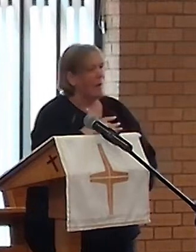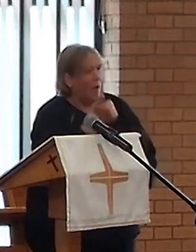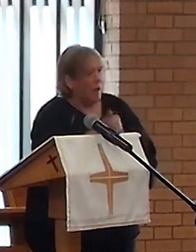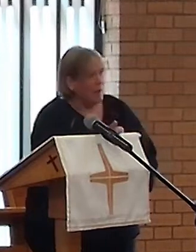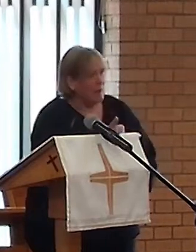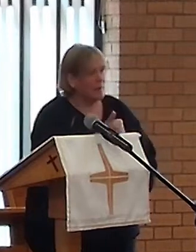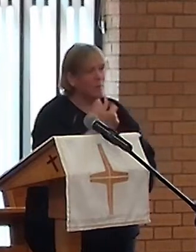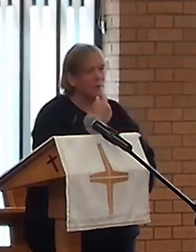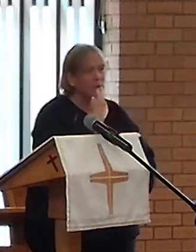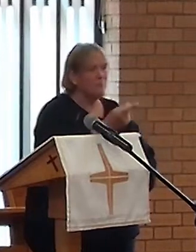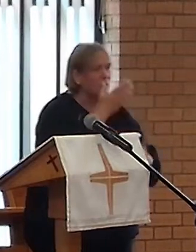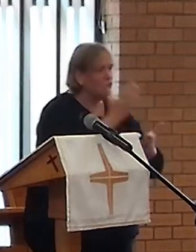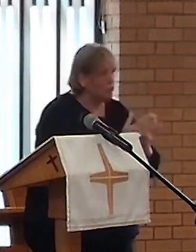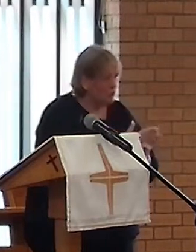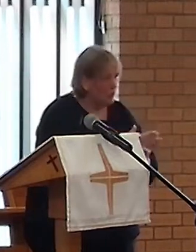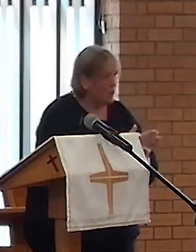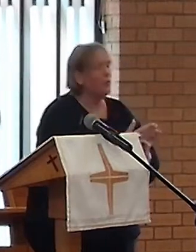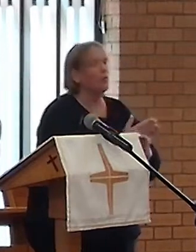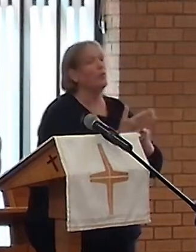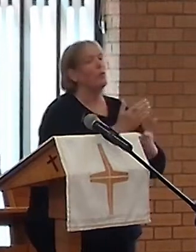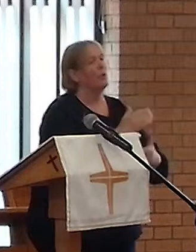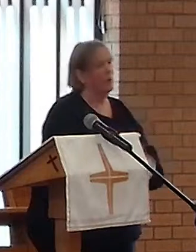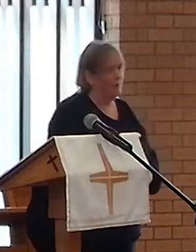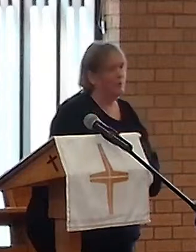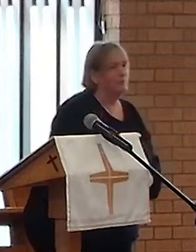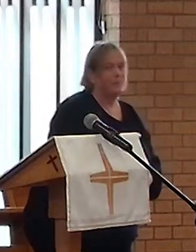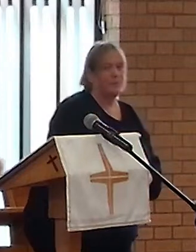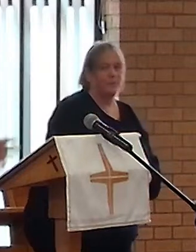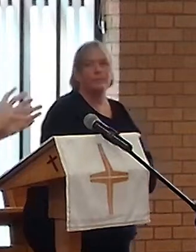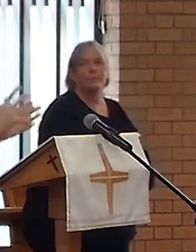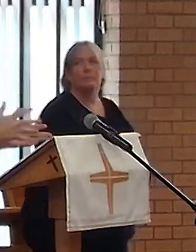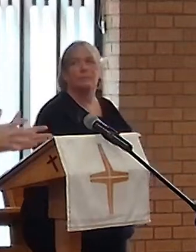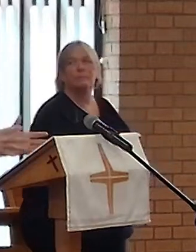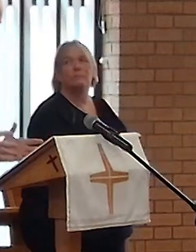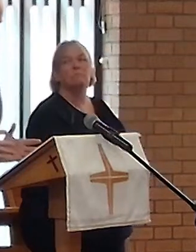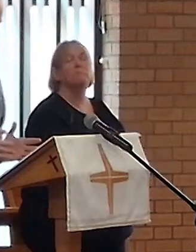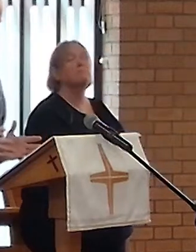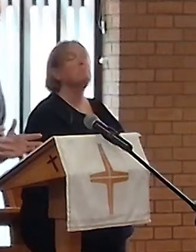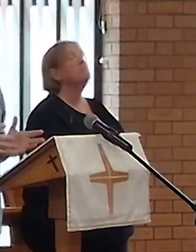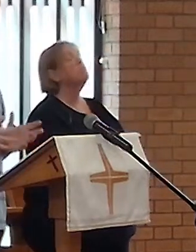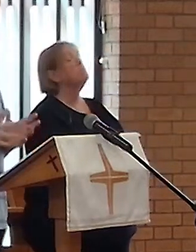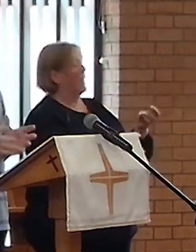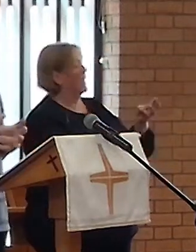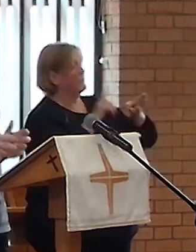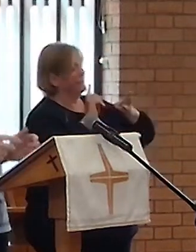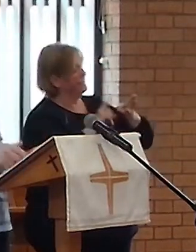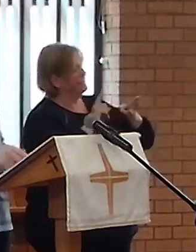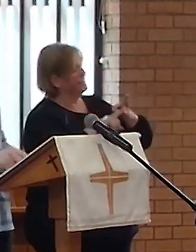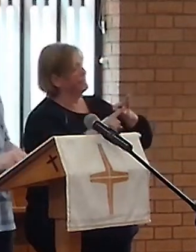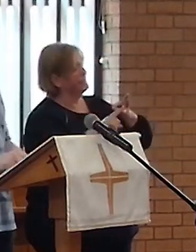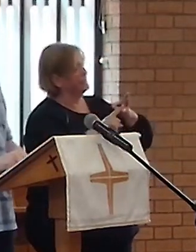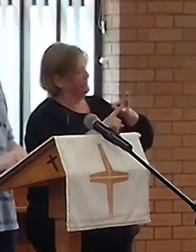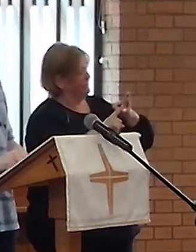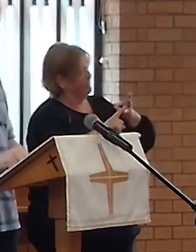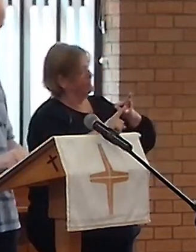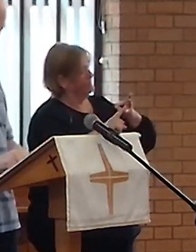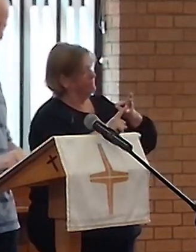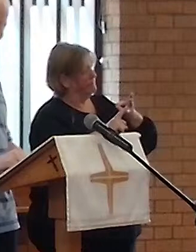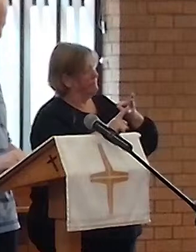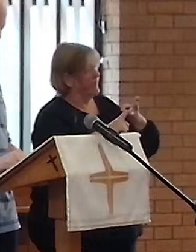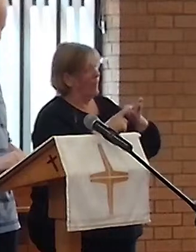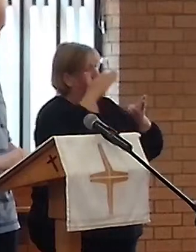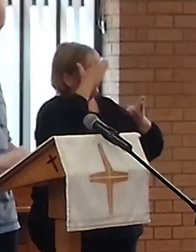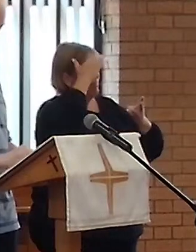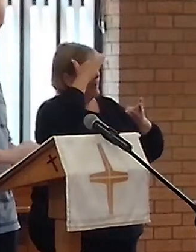And thirdly, in each case, a good theological reason is either implied